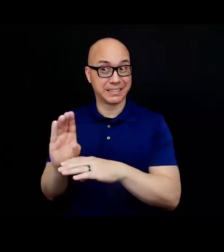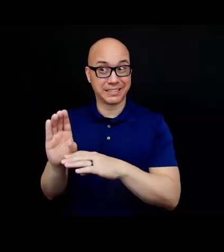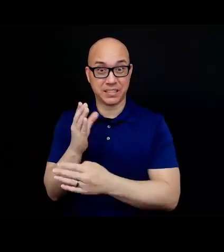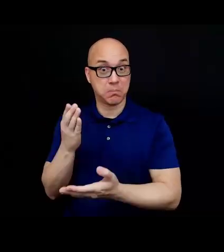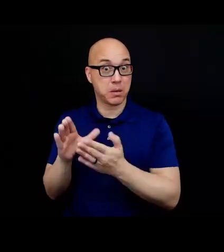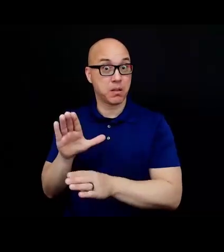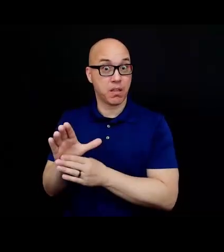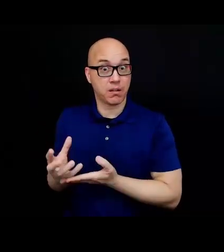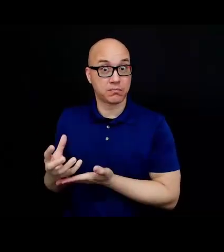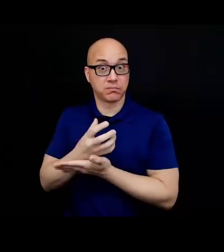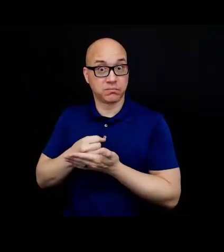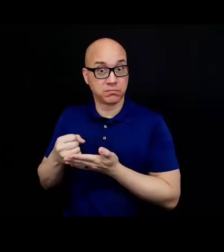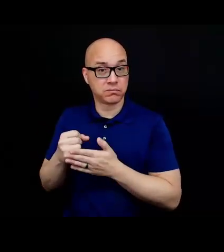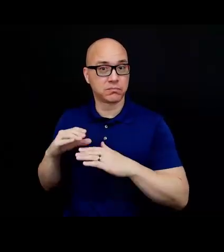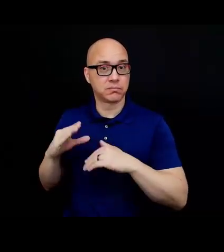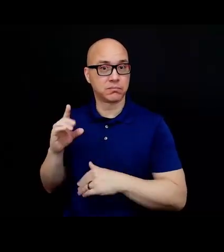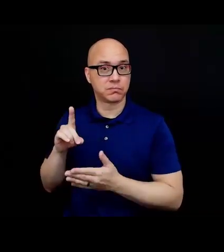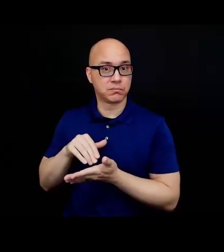million. They have,